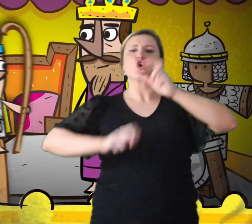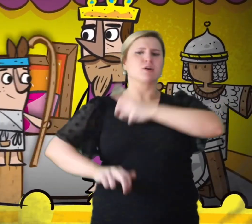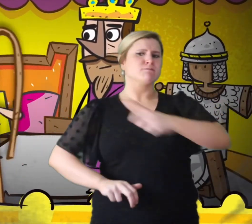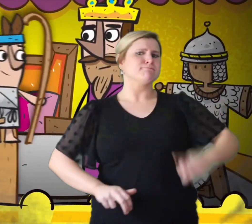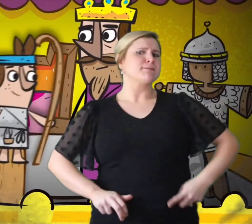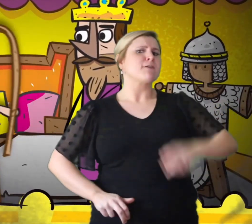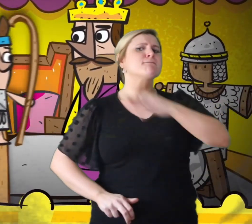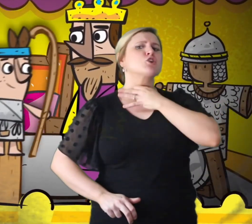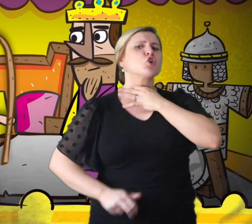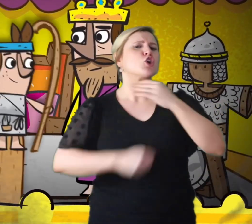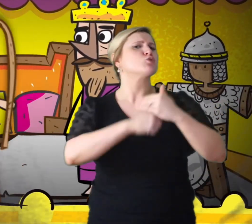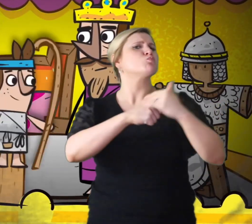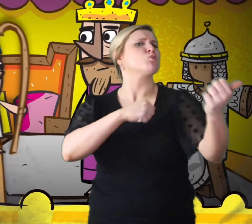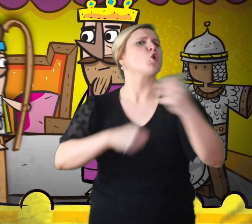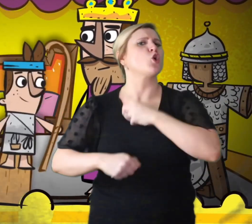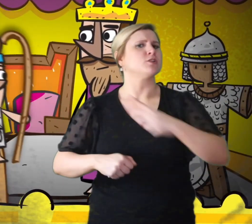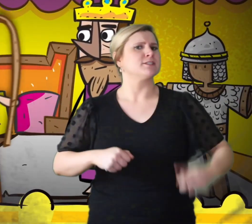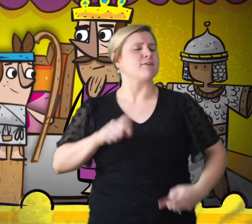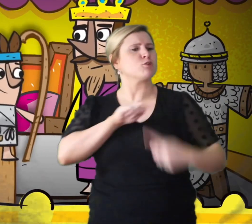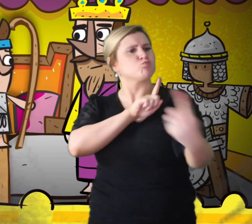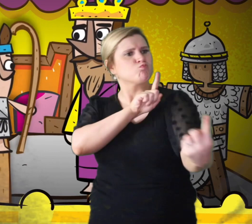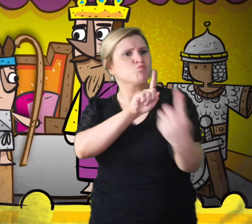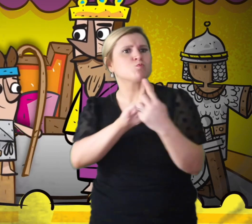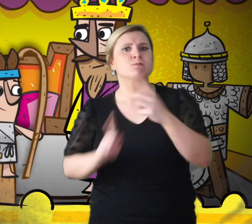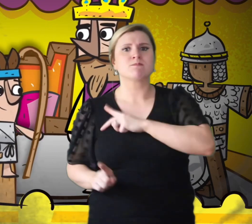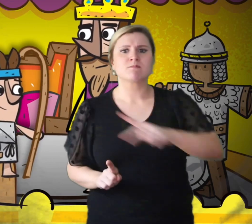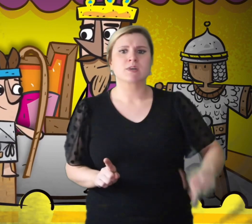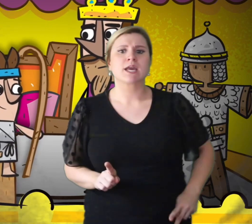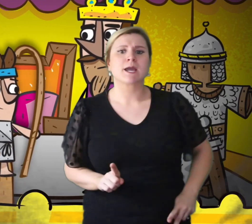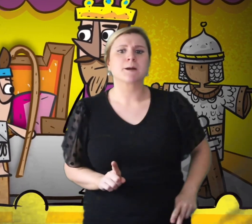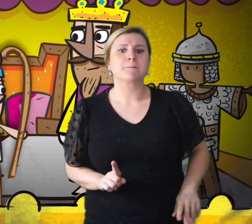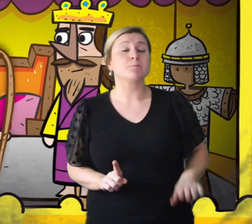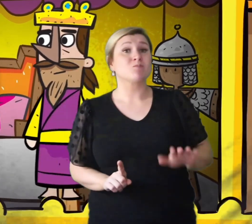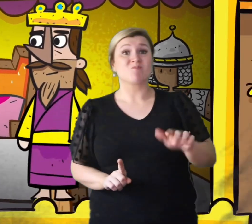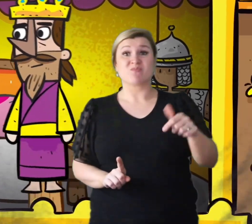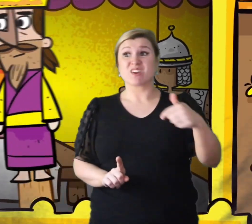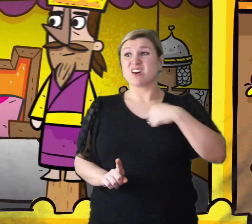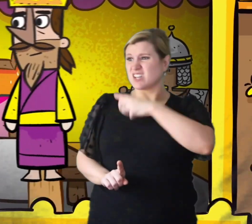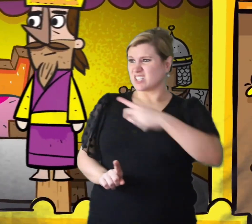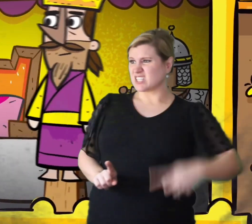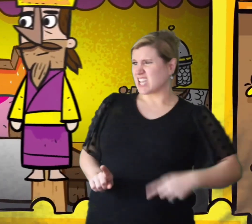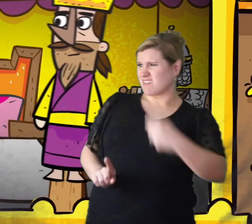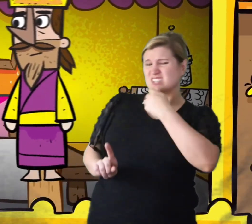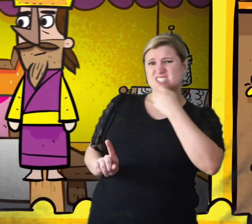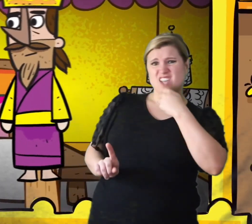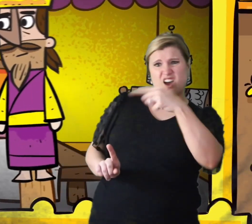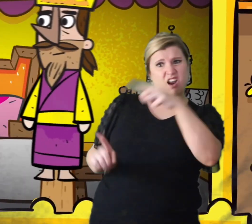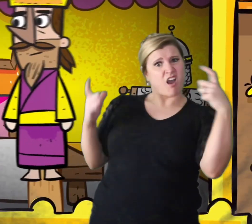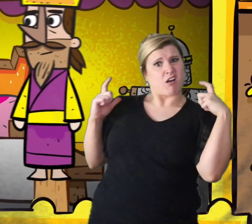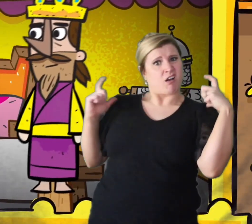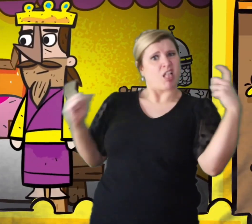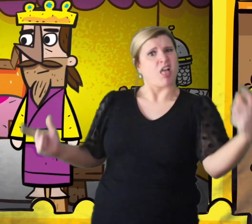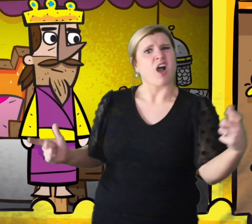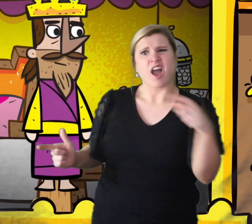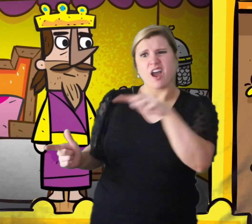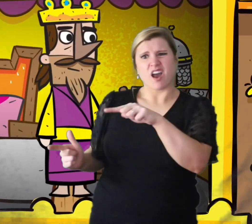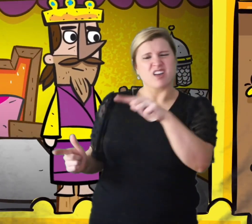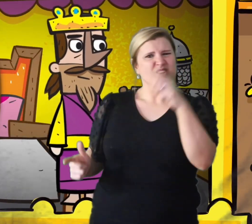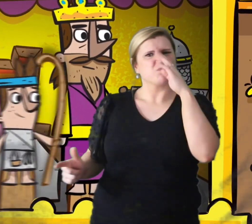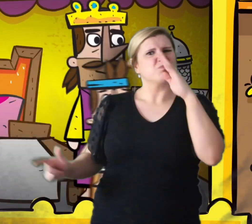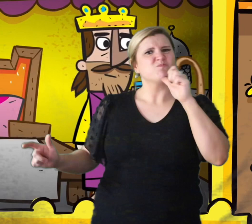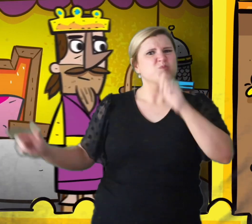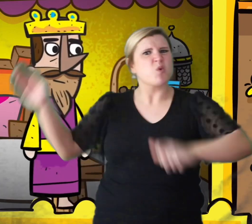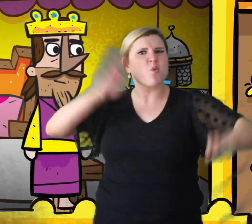"Don't worry about this Philistine. I'll go fight him." Saul said, "There's no way you can fight him and win. You're